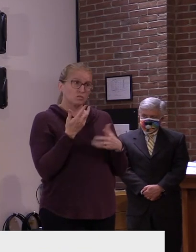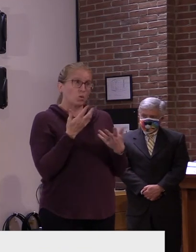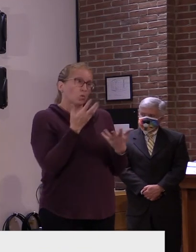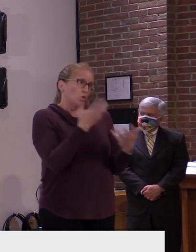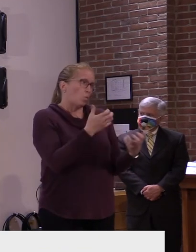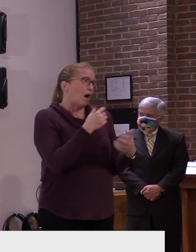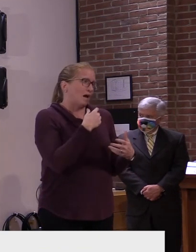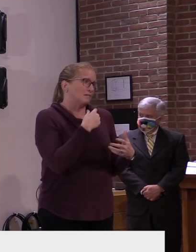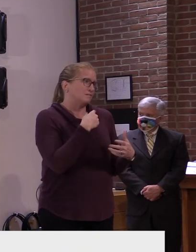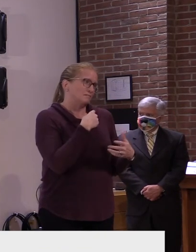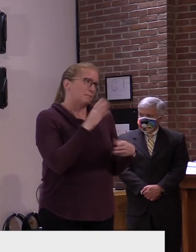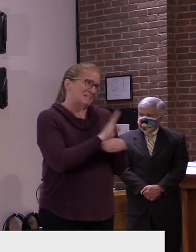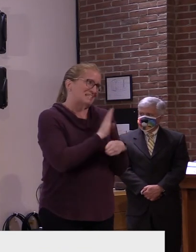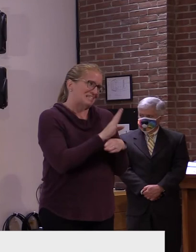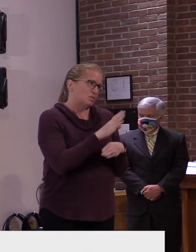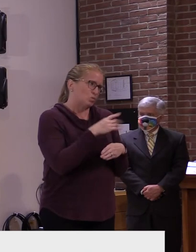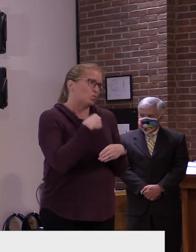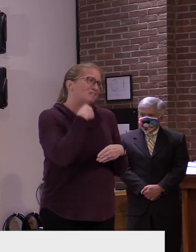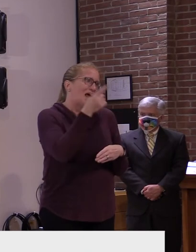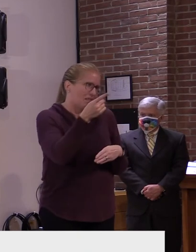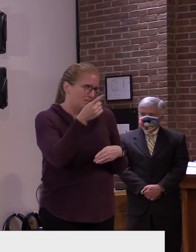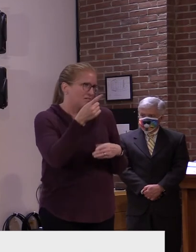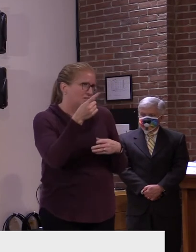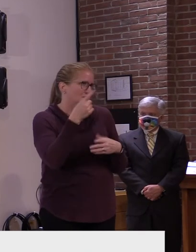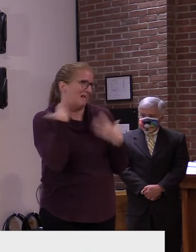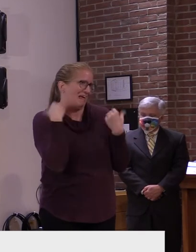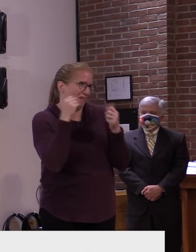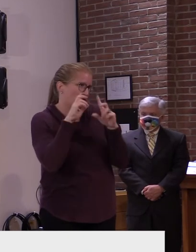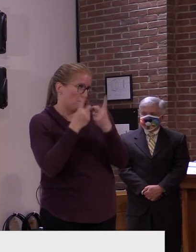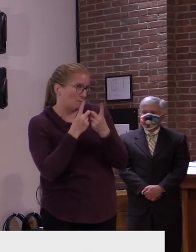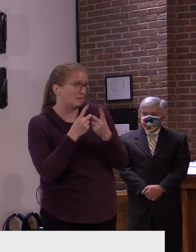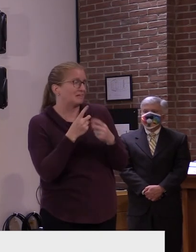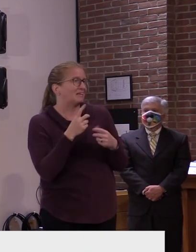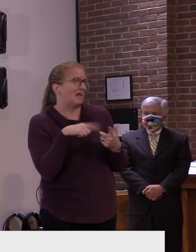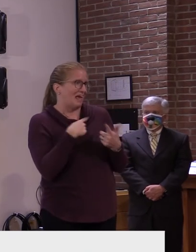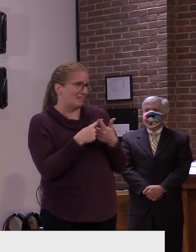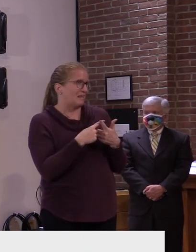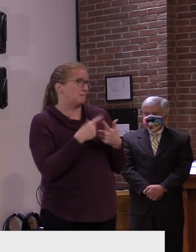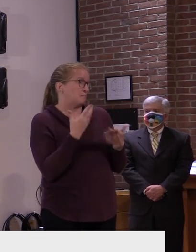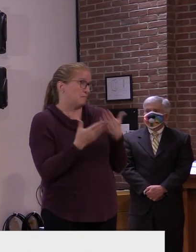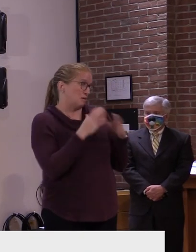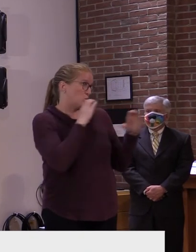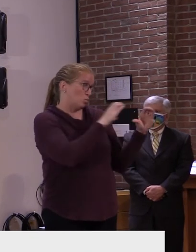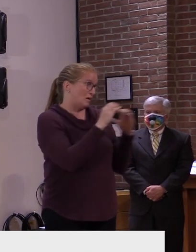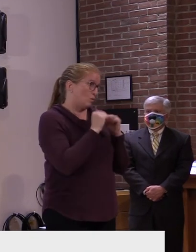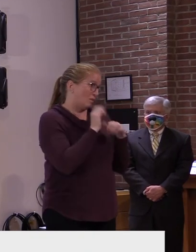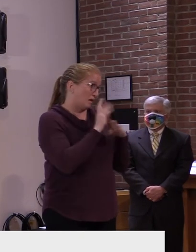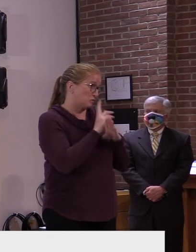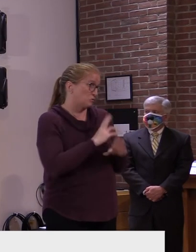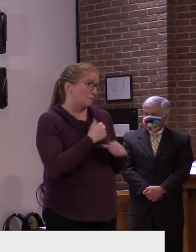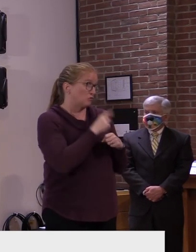forthcoming with their customers etc as possible to let people understand what's happening